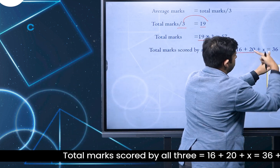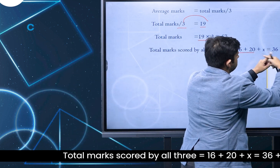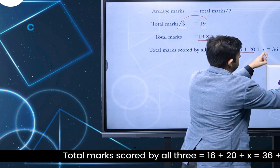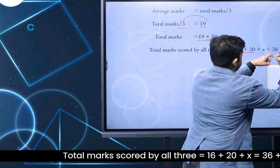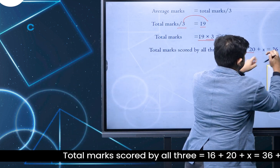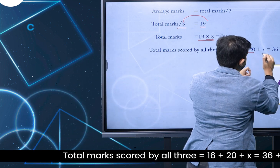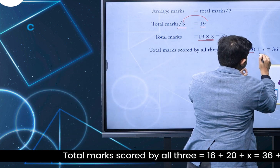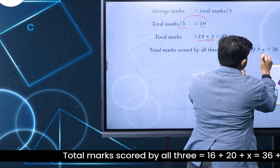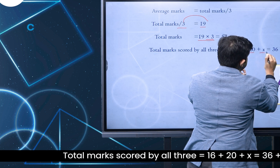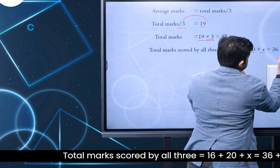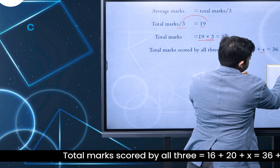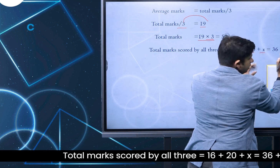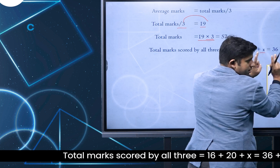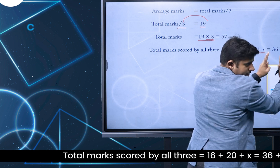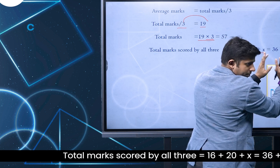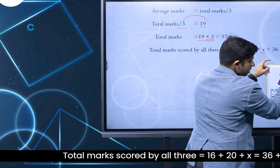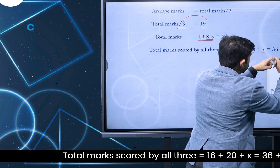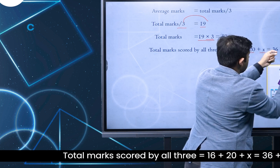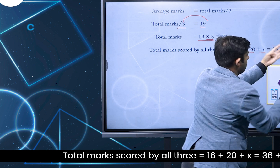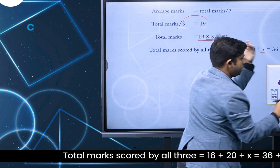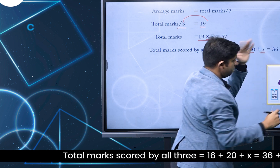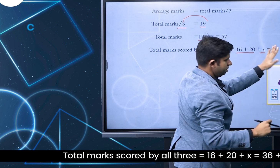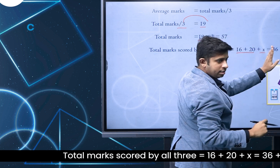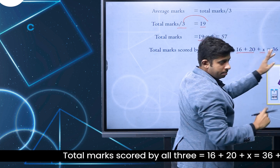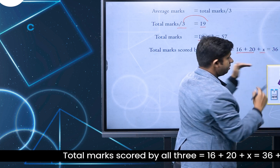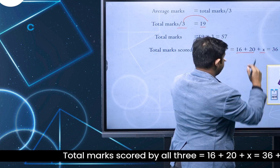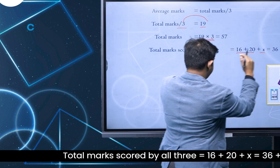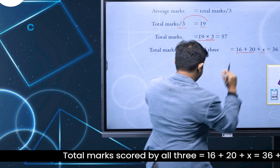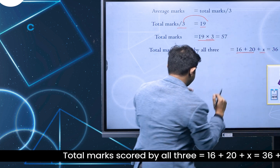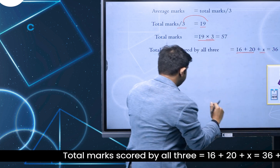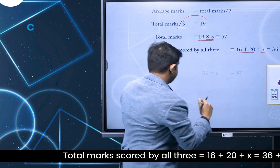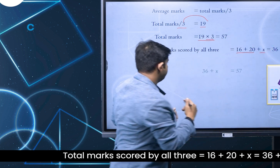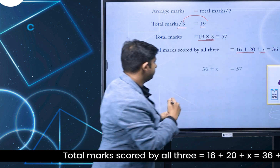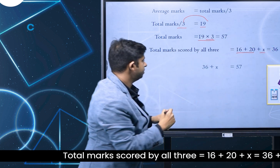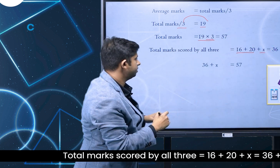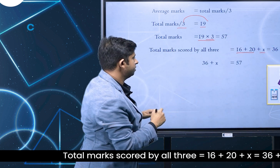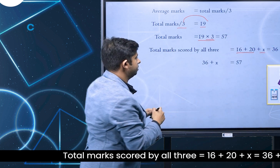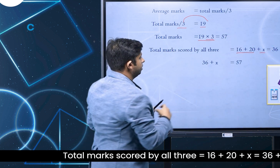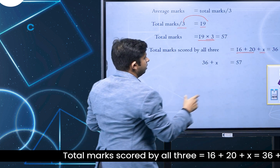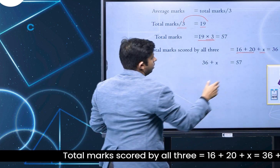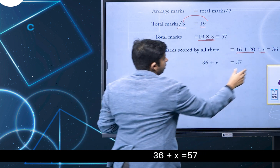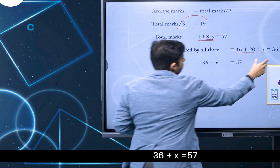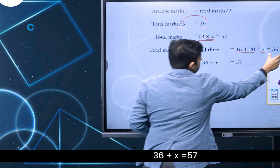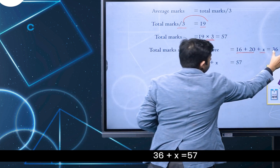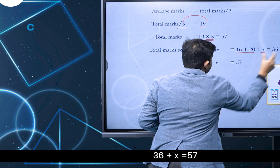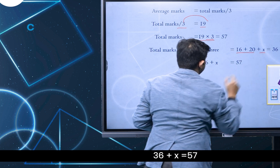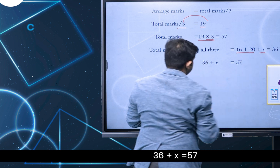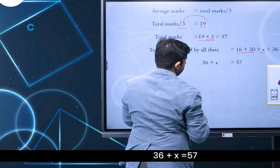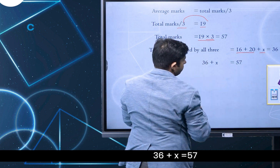36 plus x. 36 plus x